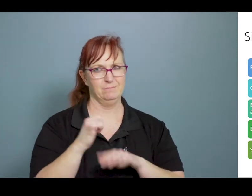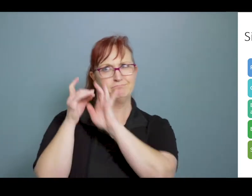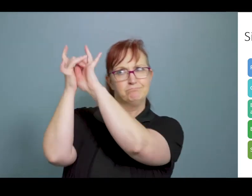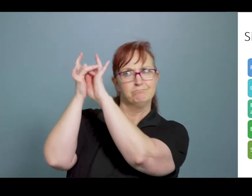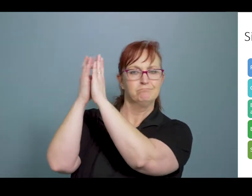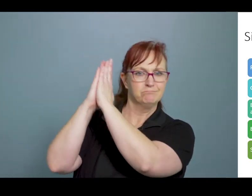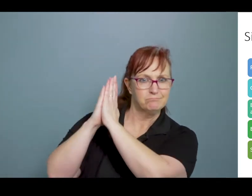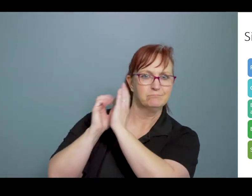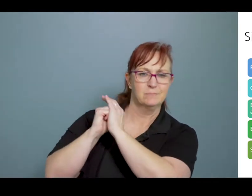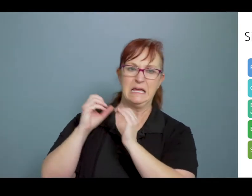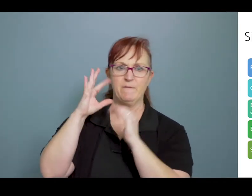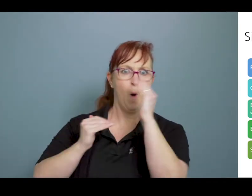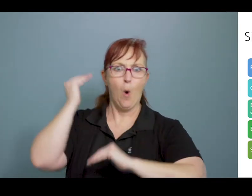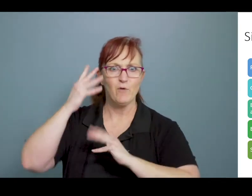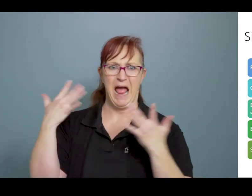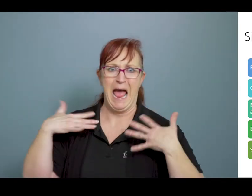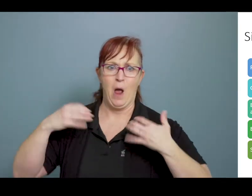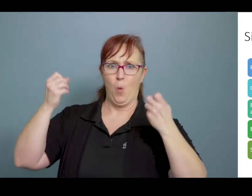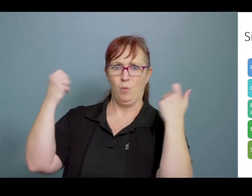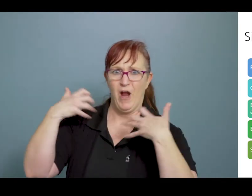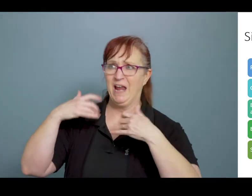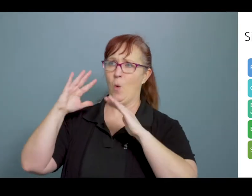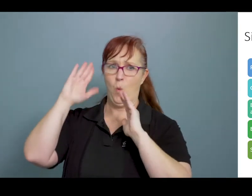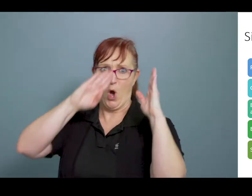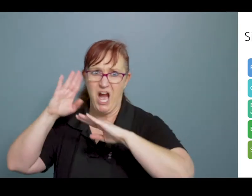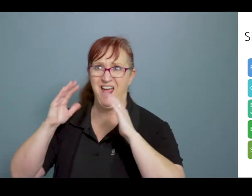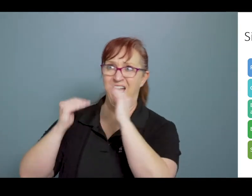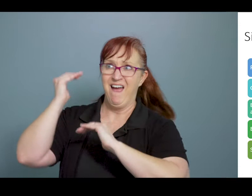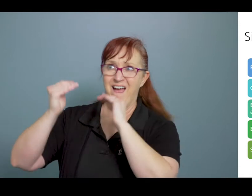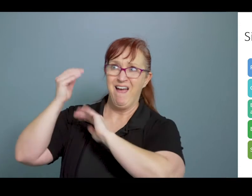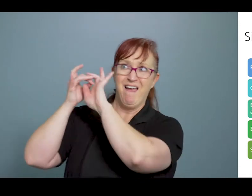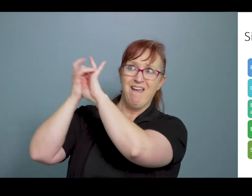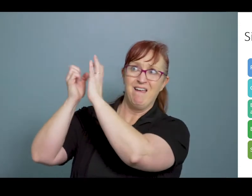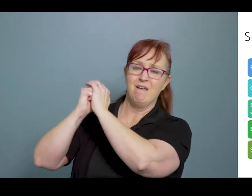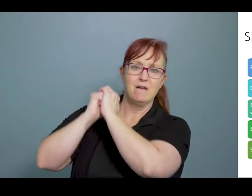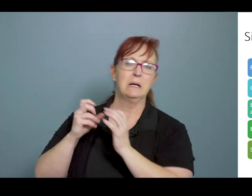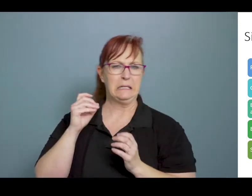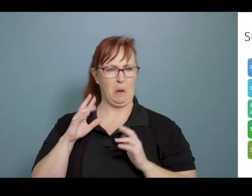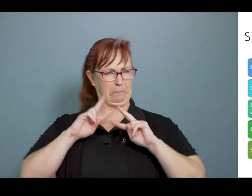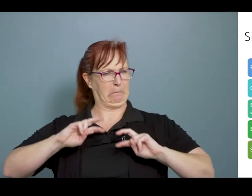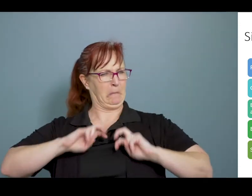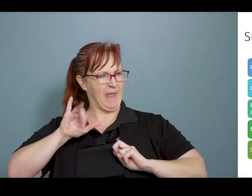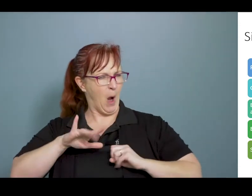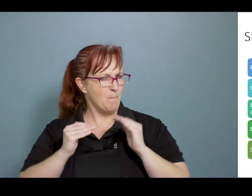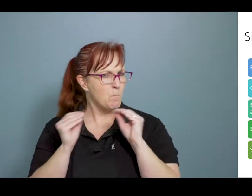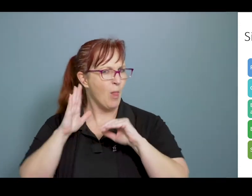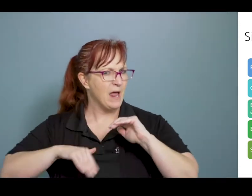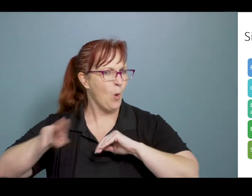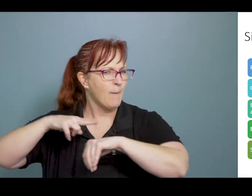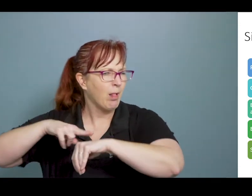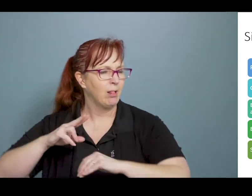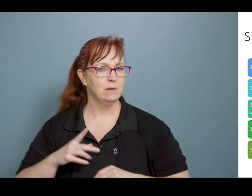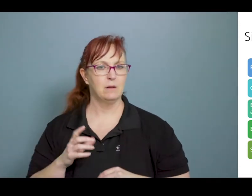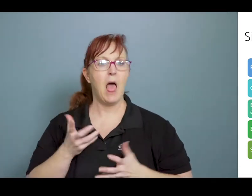these symptoms is this different from your norm? Feeling lack of trust